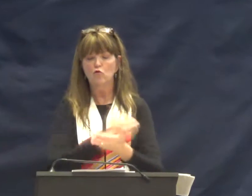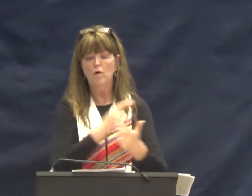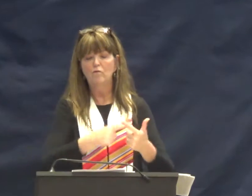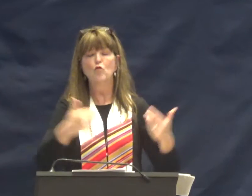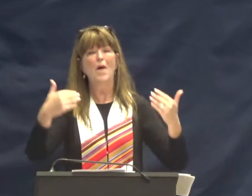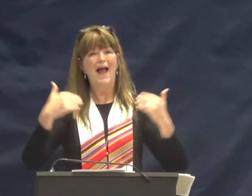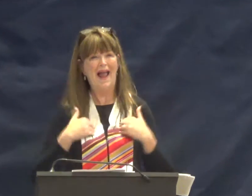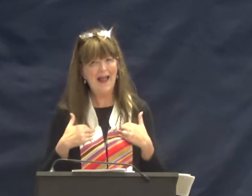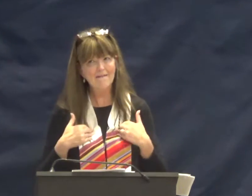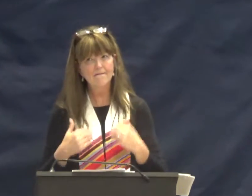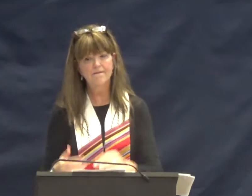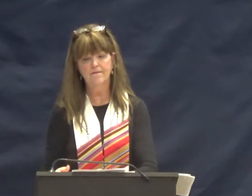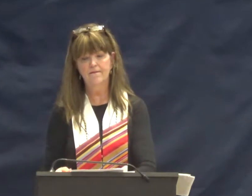every human deserves to have.